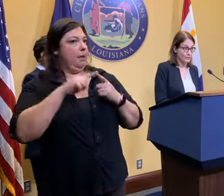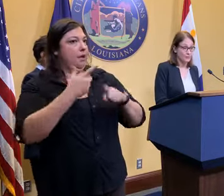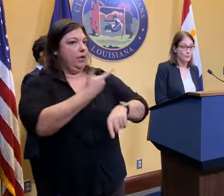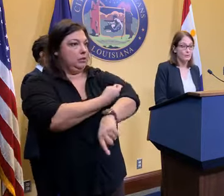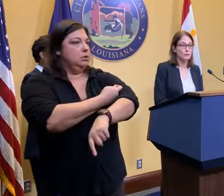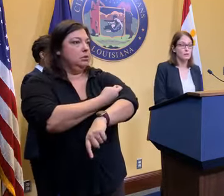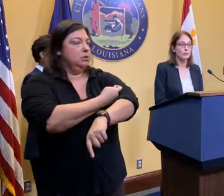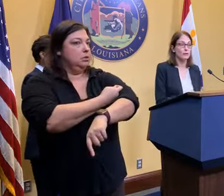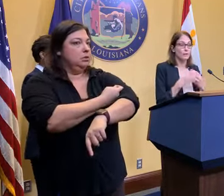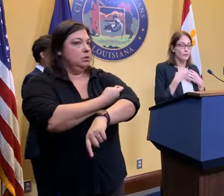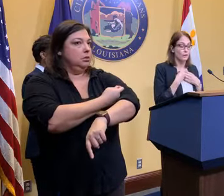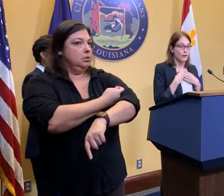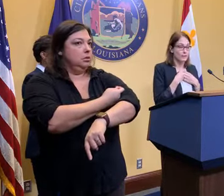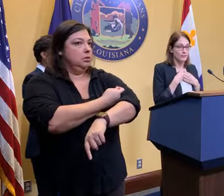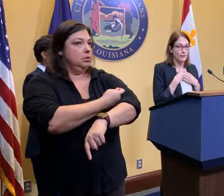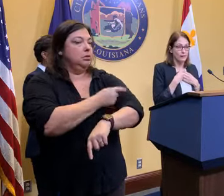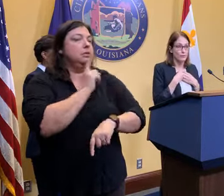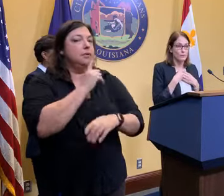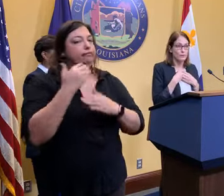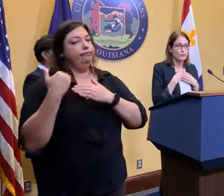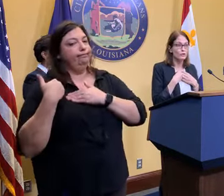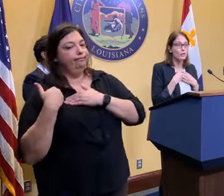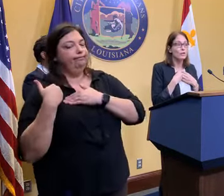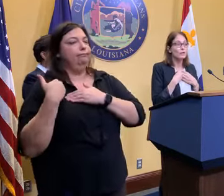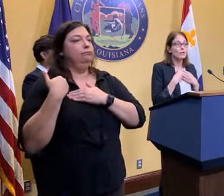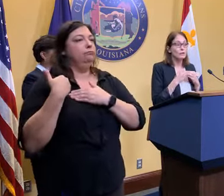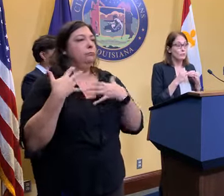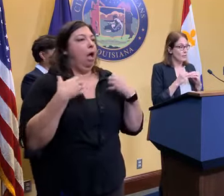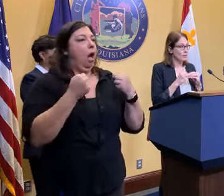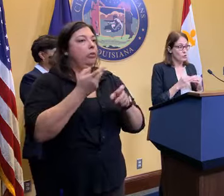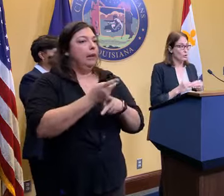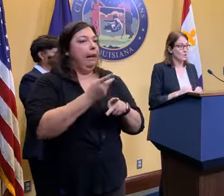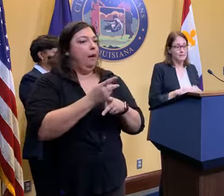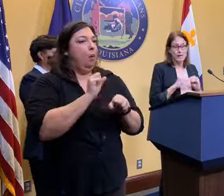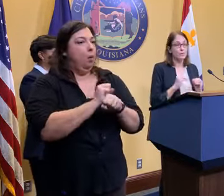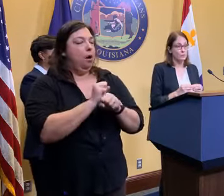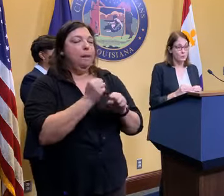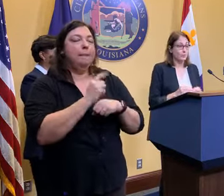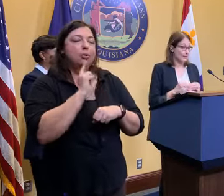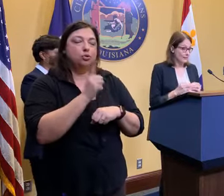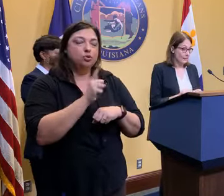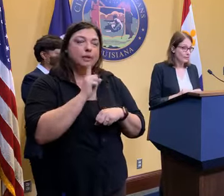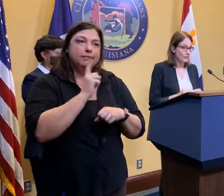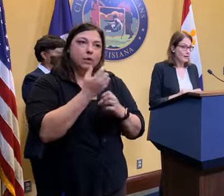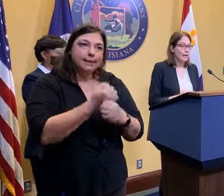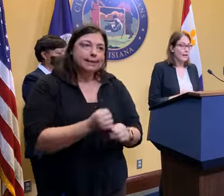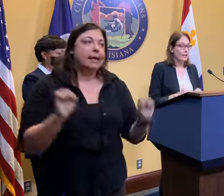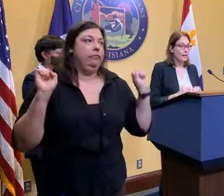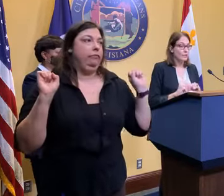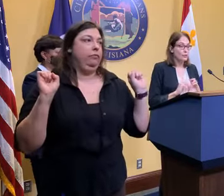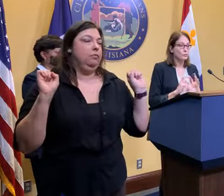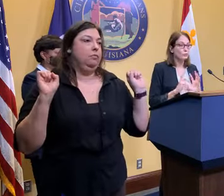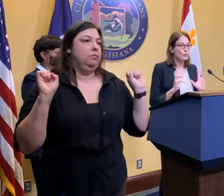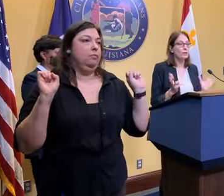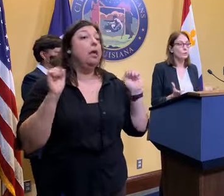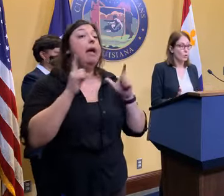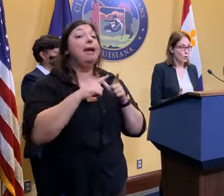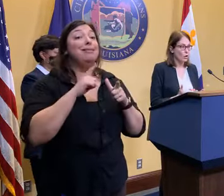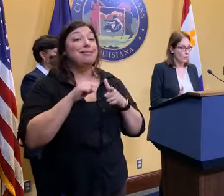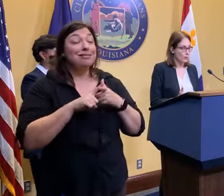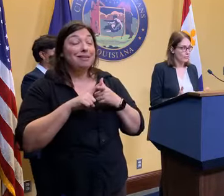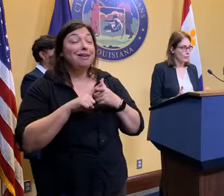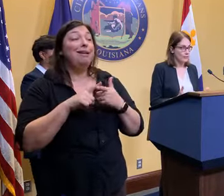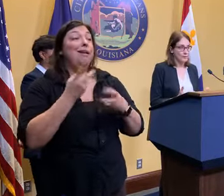And so it is certainly incumbent on us as the health professionals to make sure it is absolutely safe, and then to really